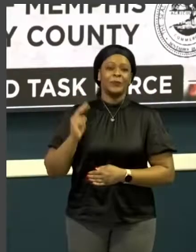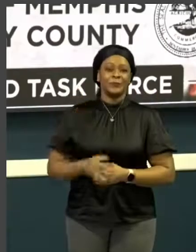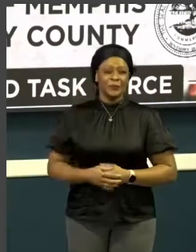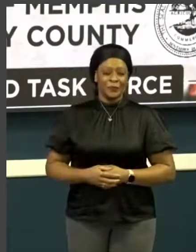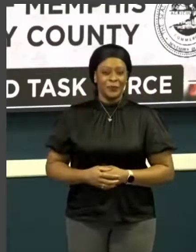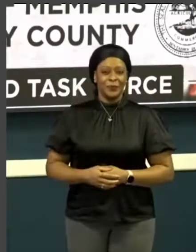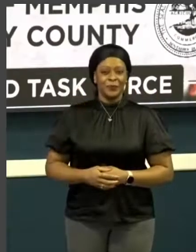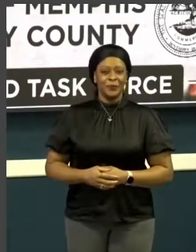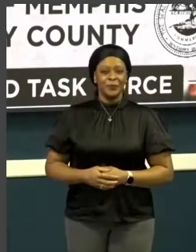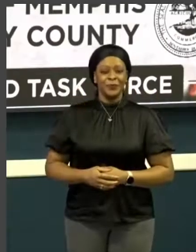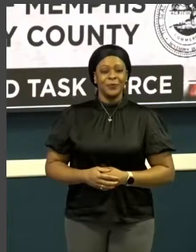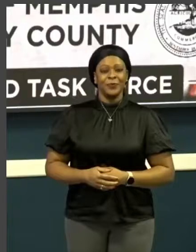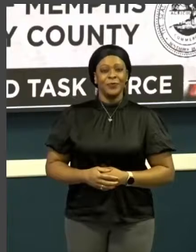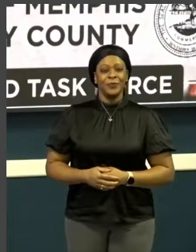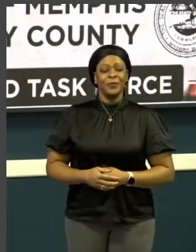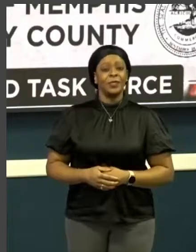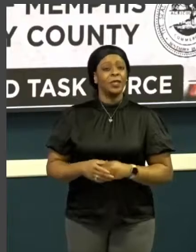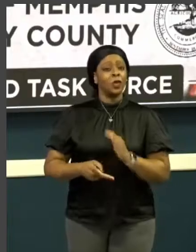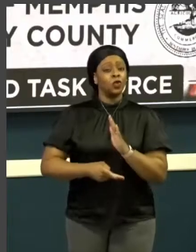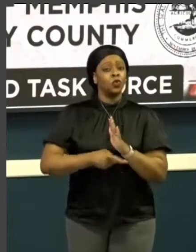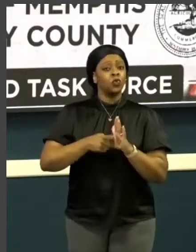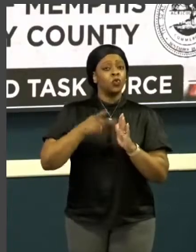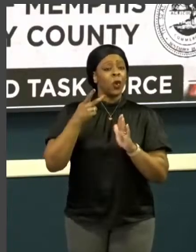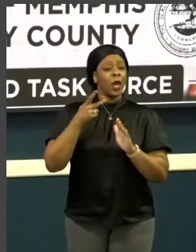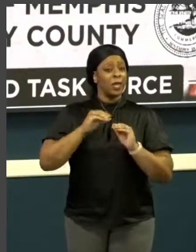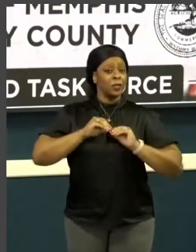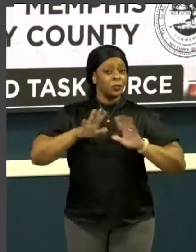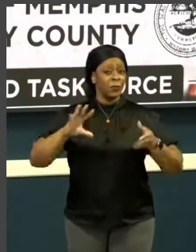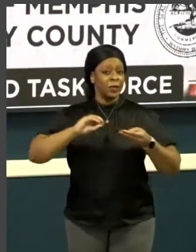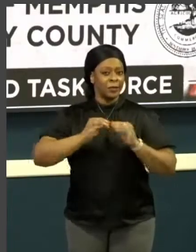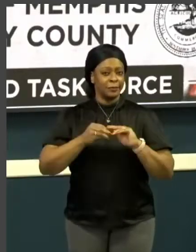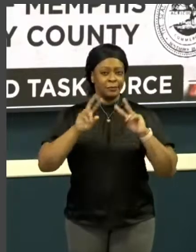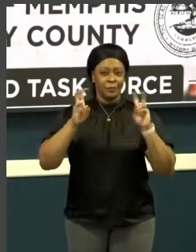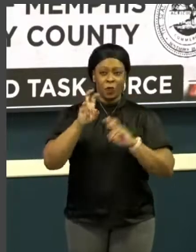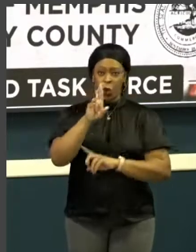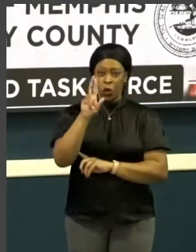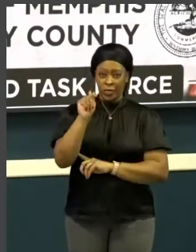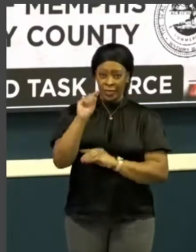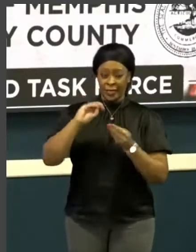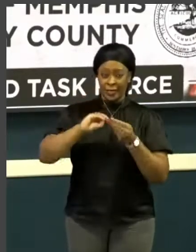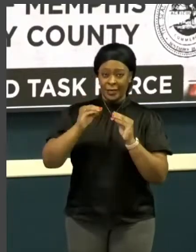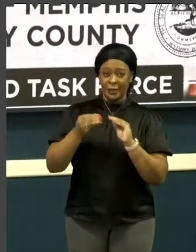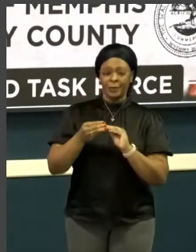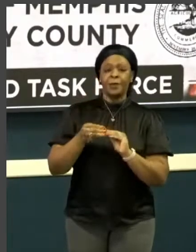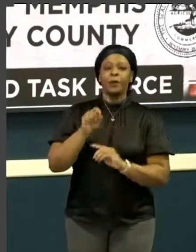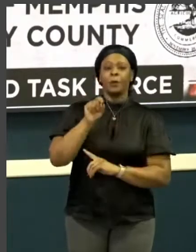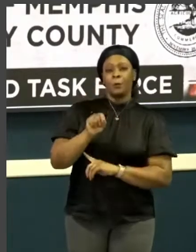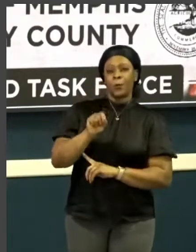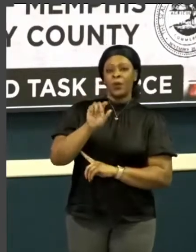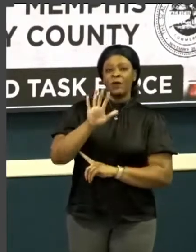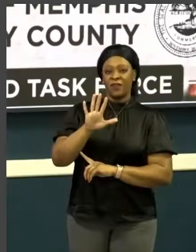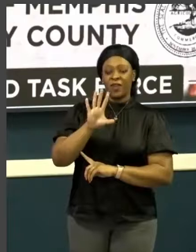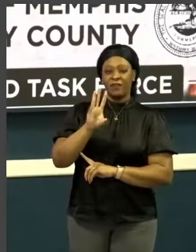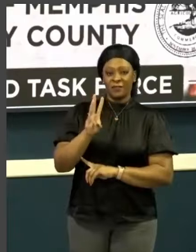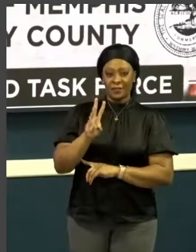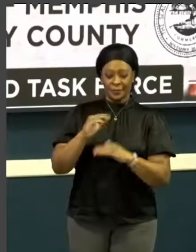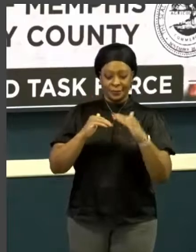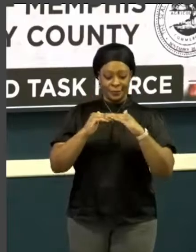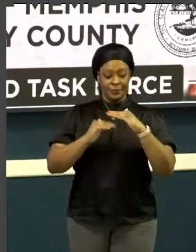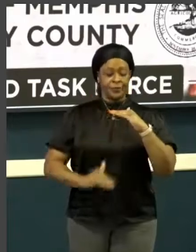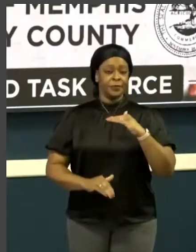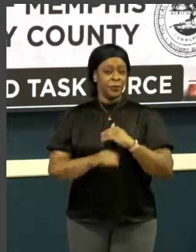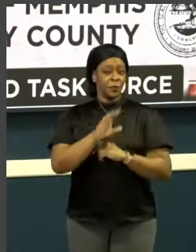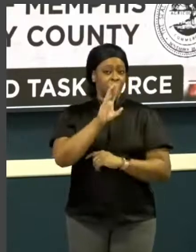slide. The effective reproductive number, or RT, of the virus is now 0.56, down